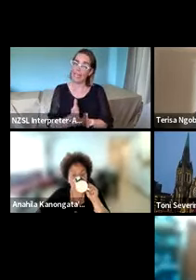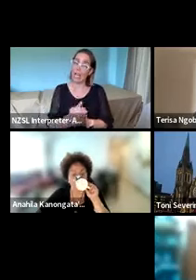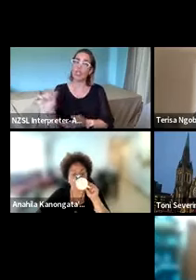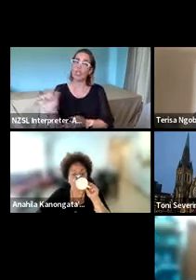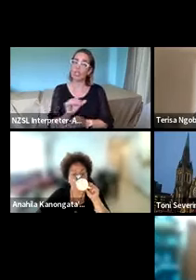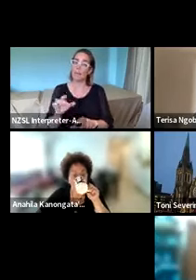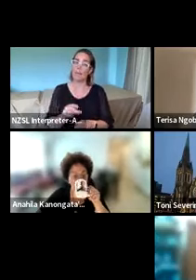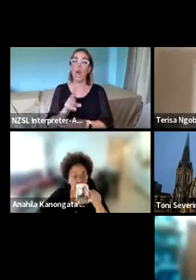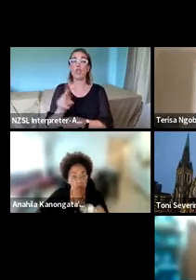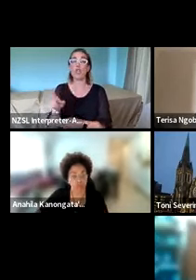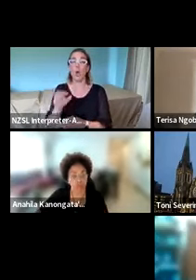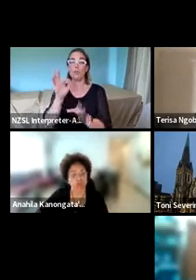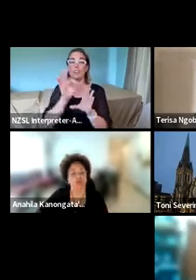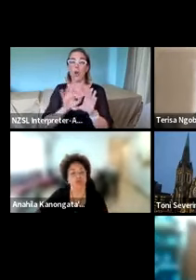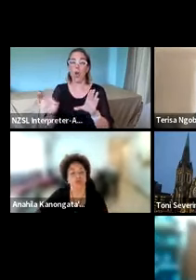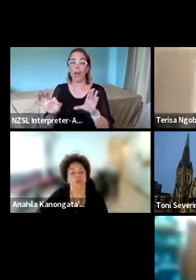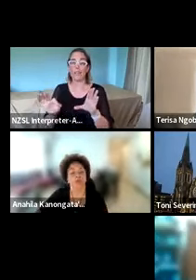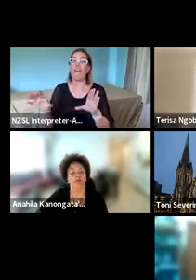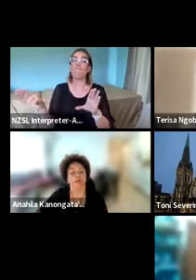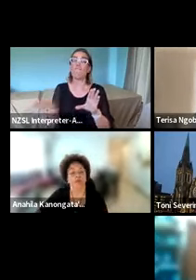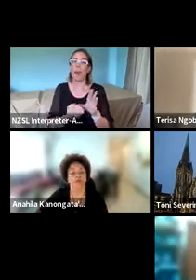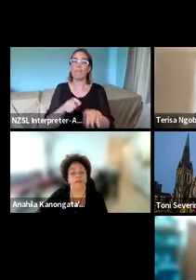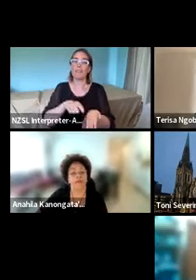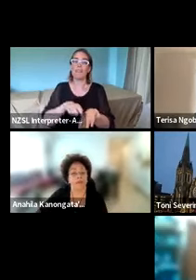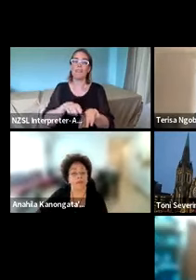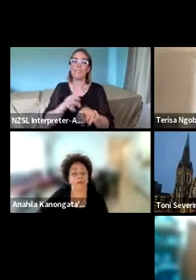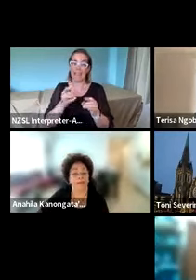disabled people from the outset.